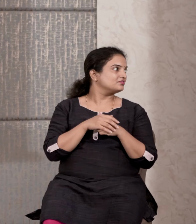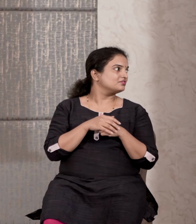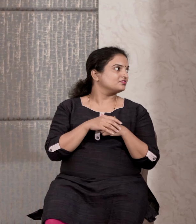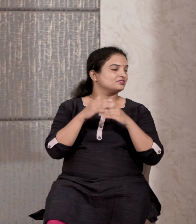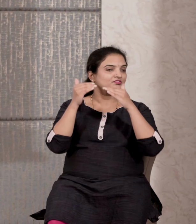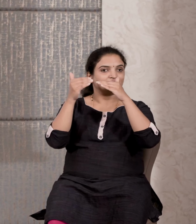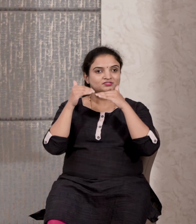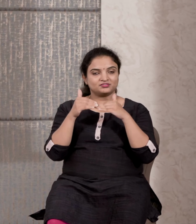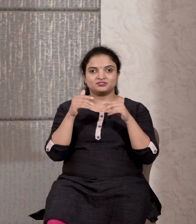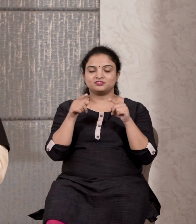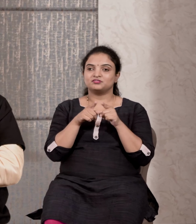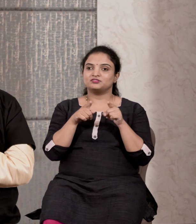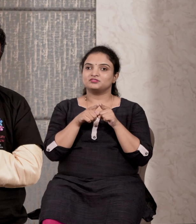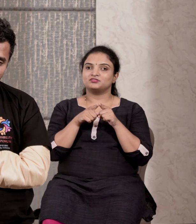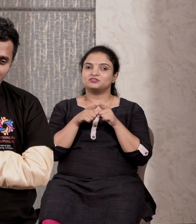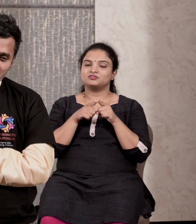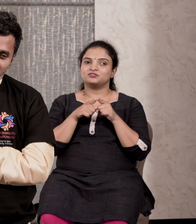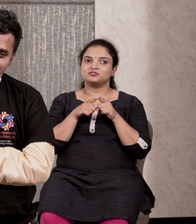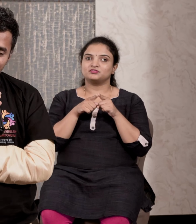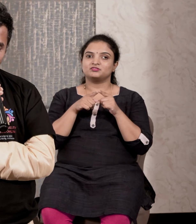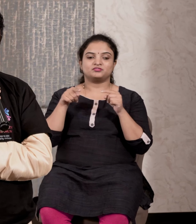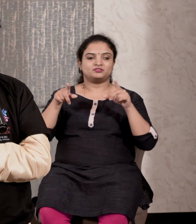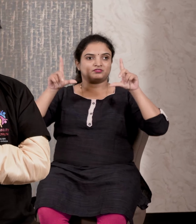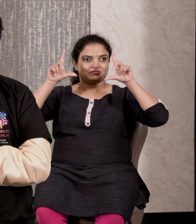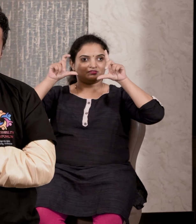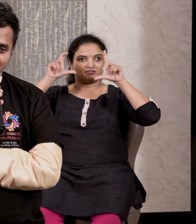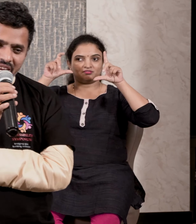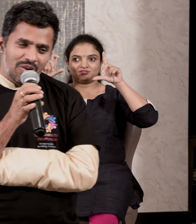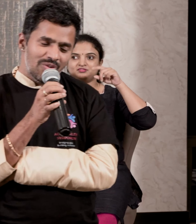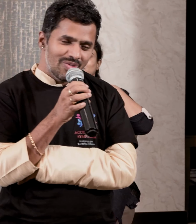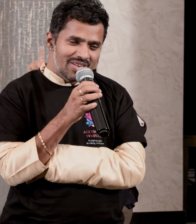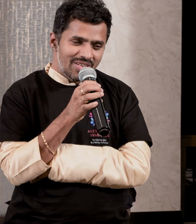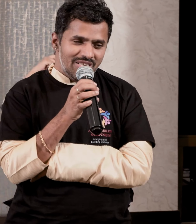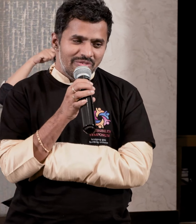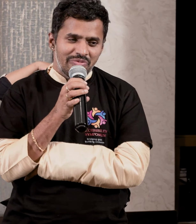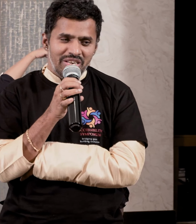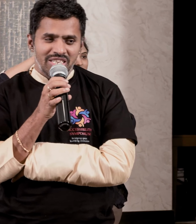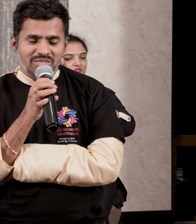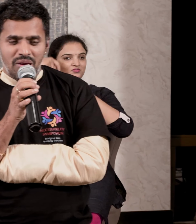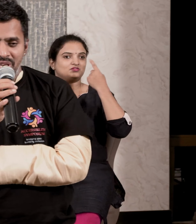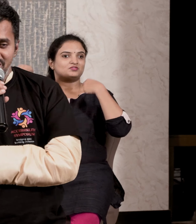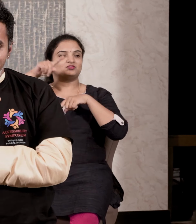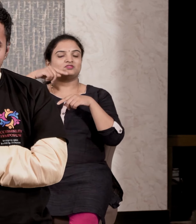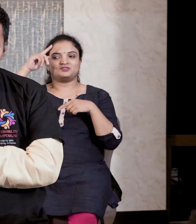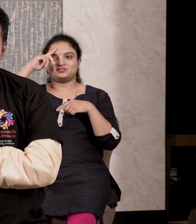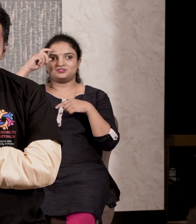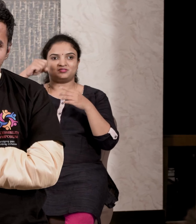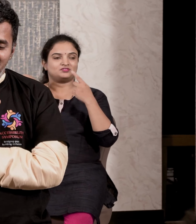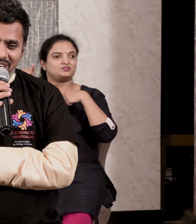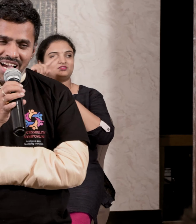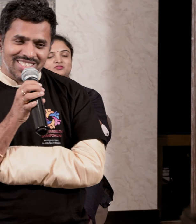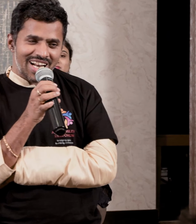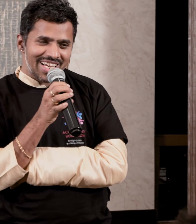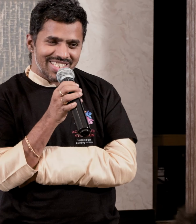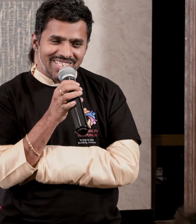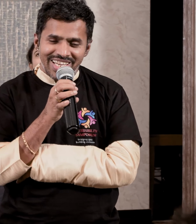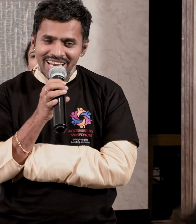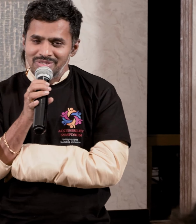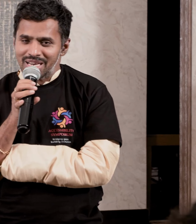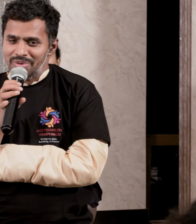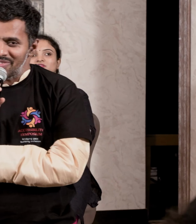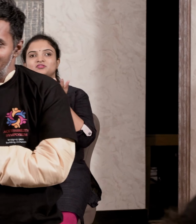And all these captures, photography and video, we need these memories, right? Some of you will definitely ask